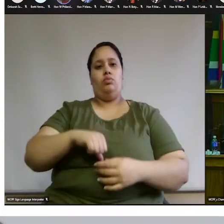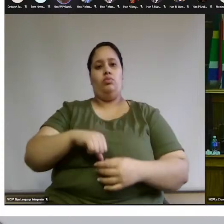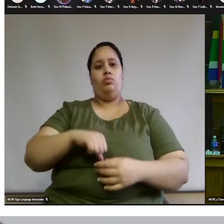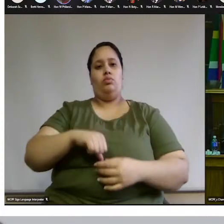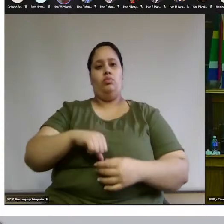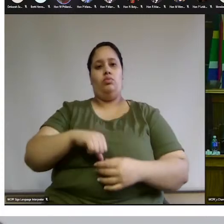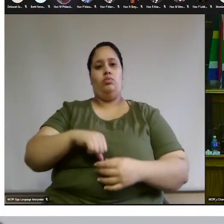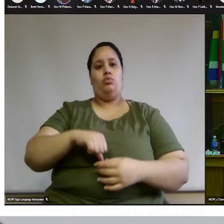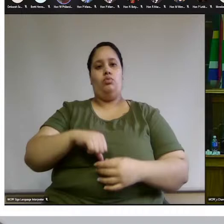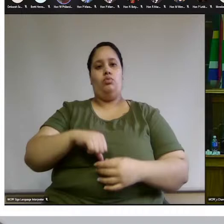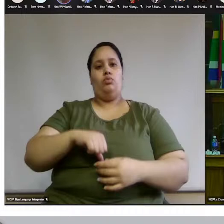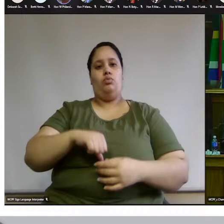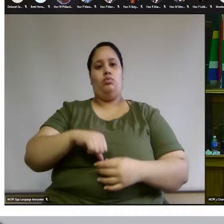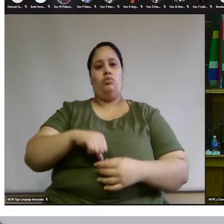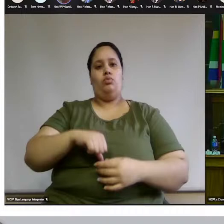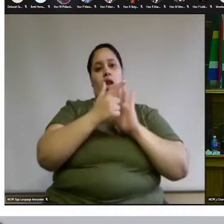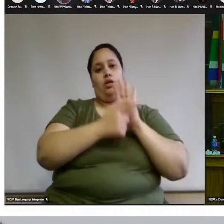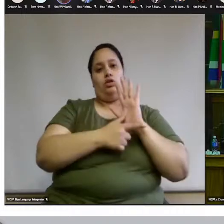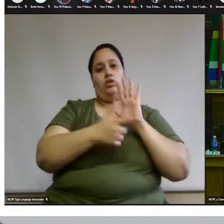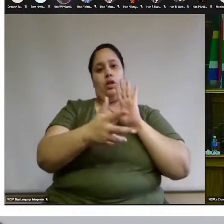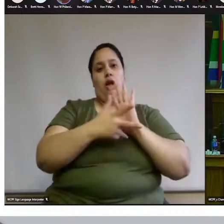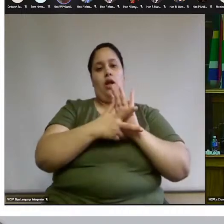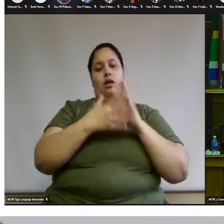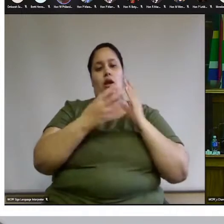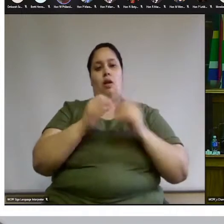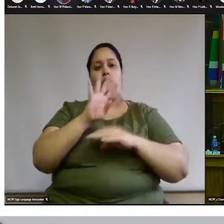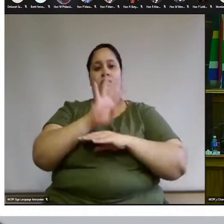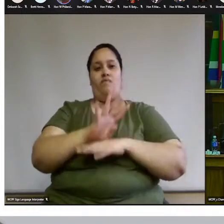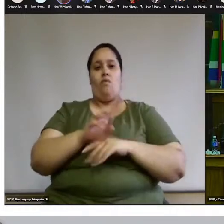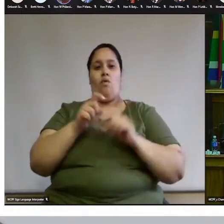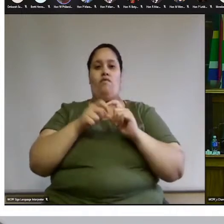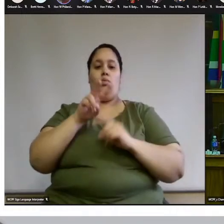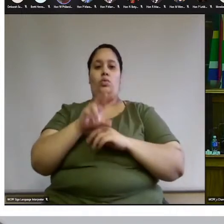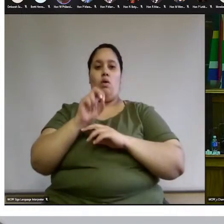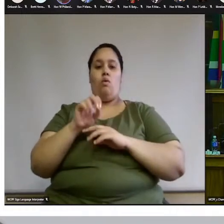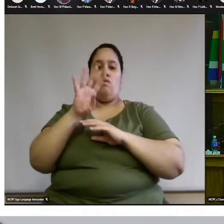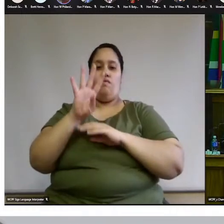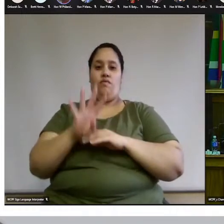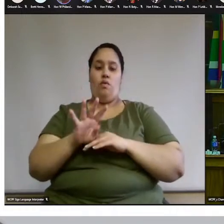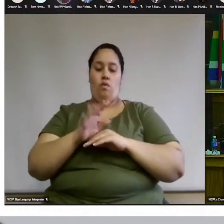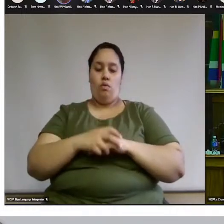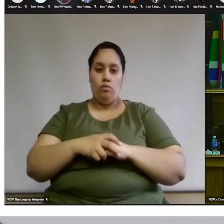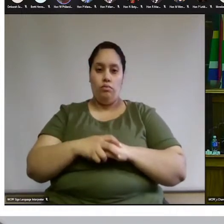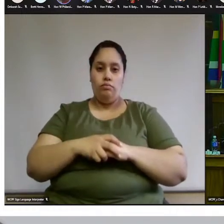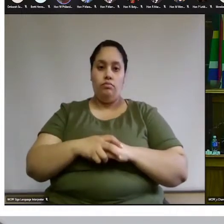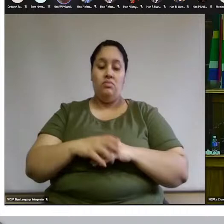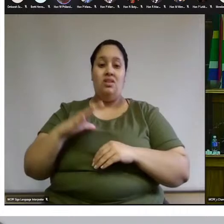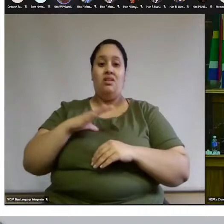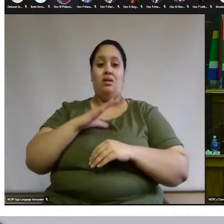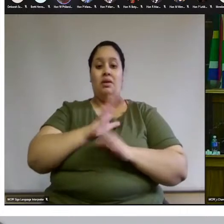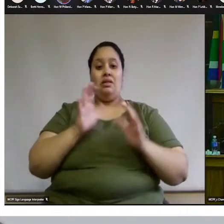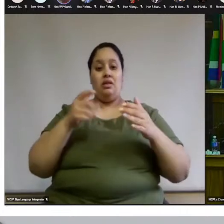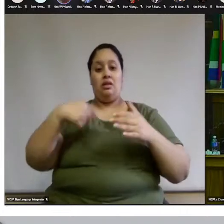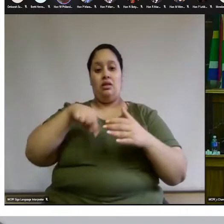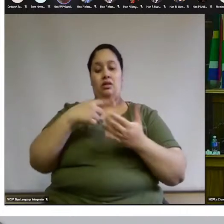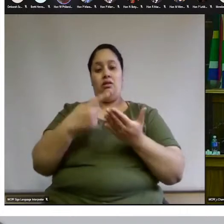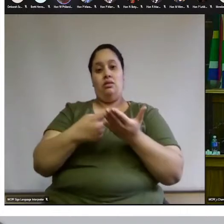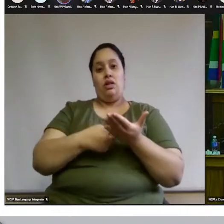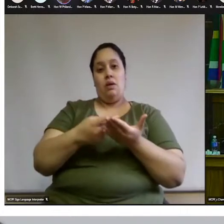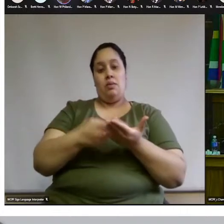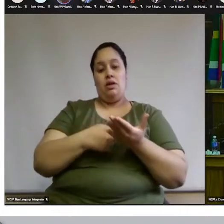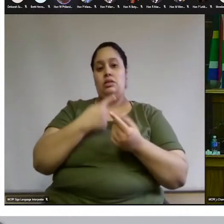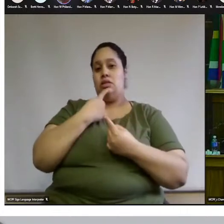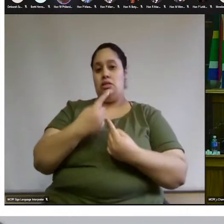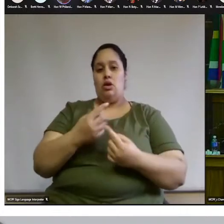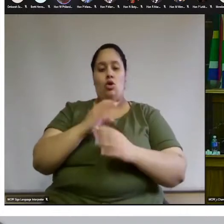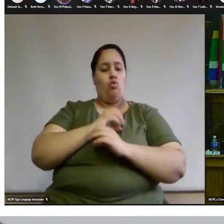and Provincial Legislatures Act, No. 4 of 2004. The committee deliberated and found that no